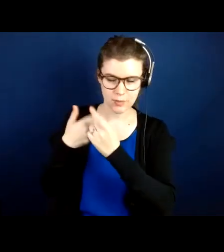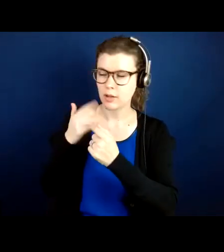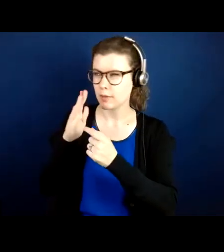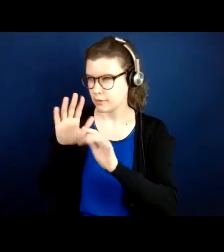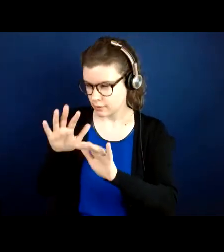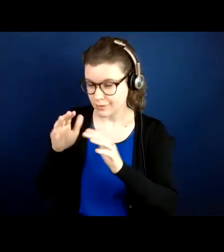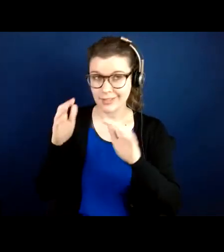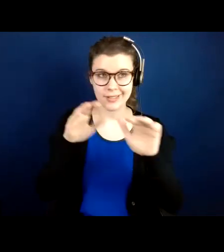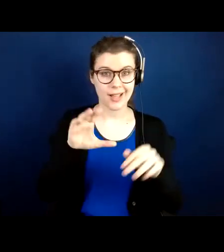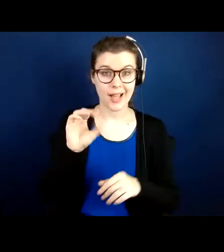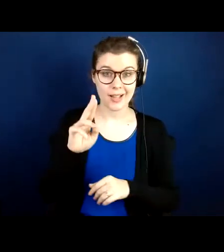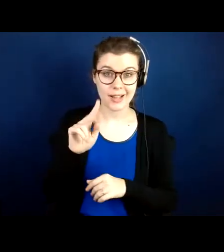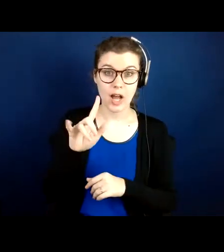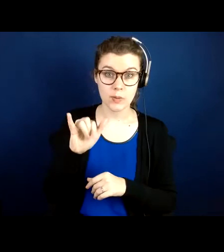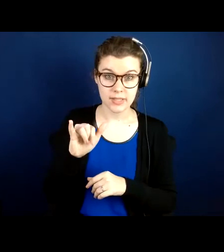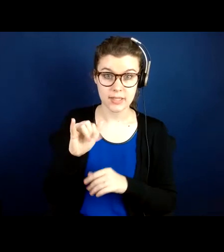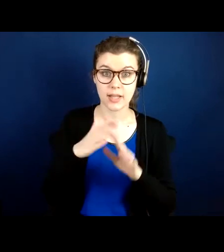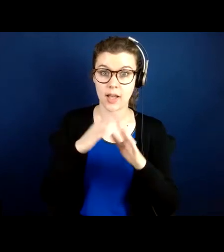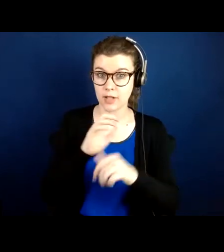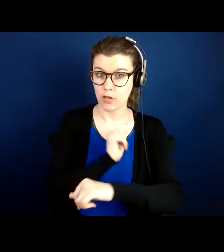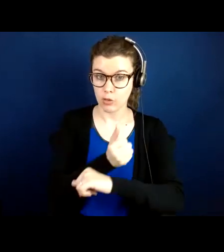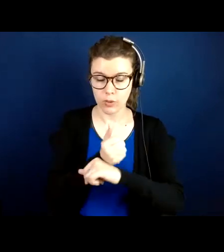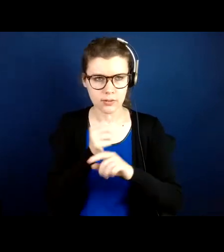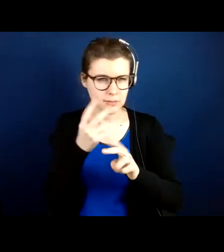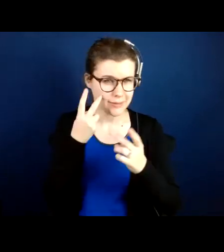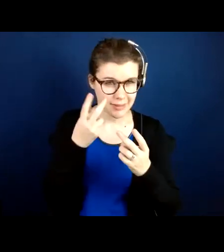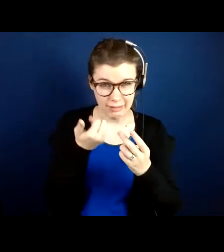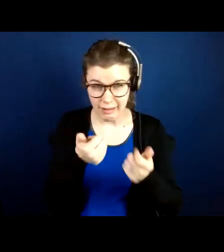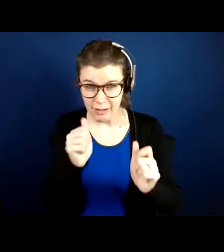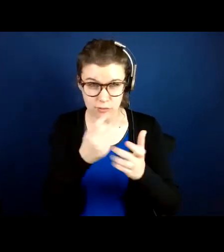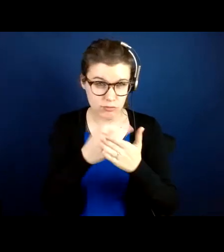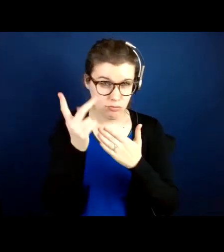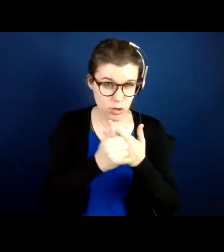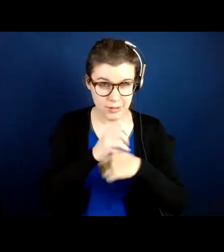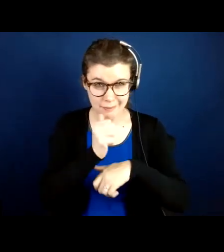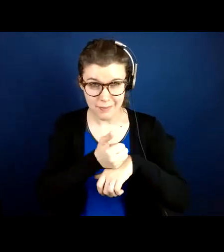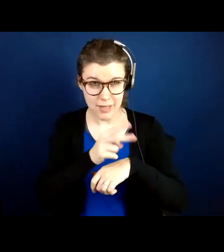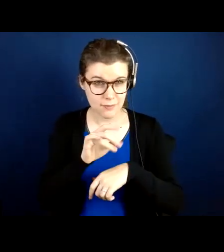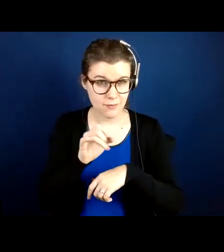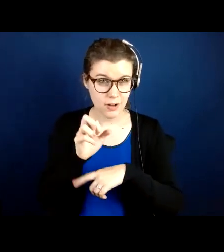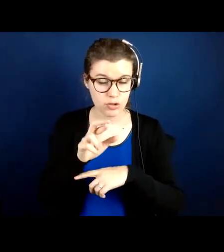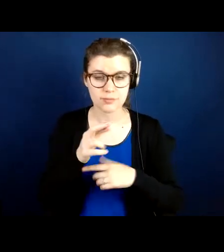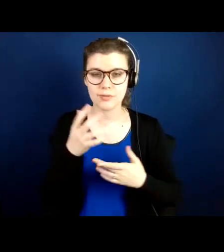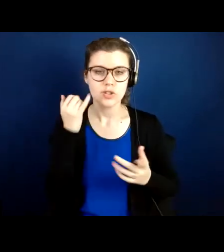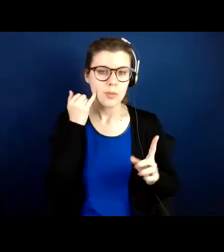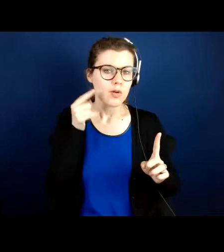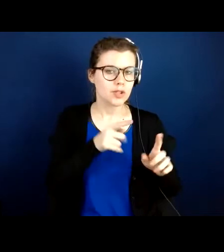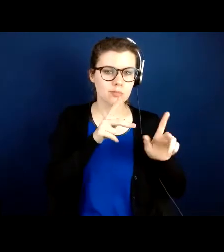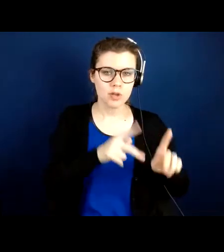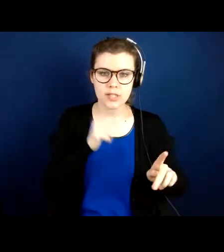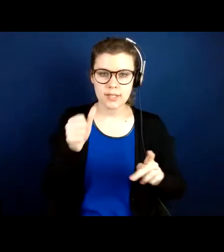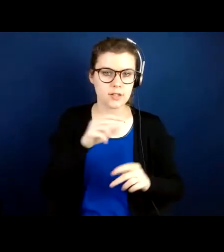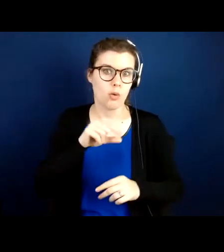county housing authorities to see if there's any project-based vouchers if consumers don't qualify for NED